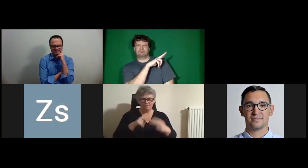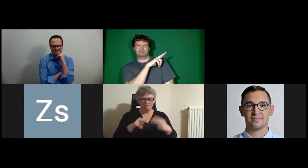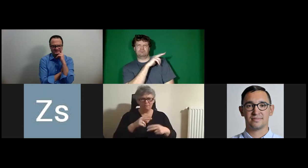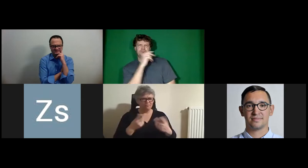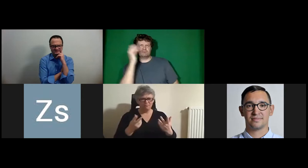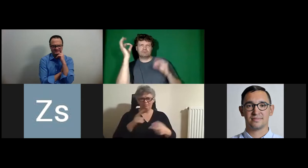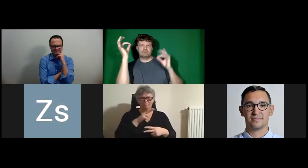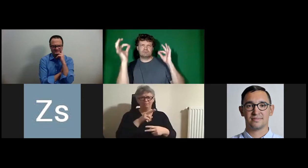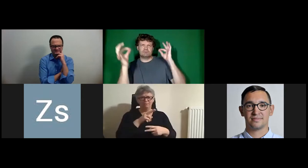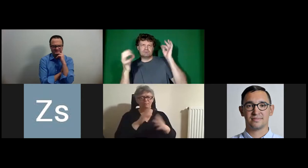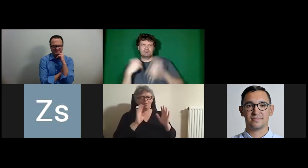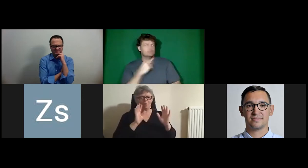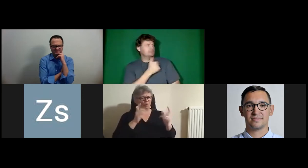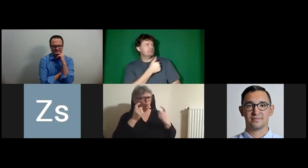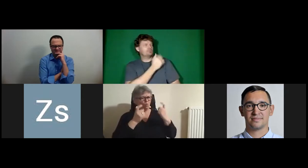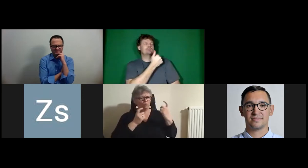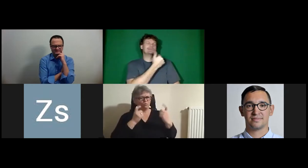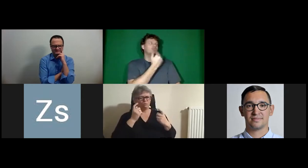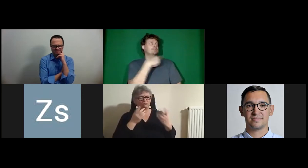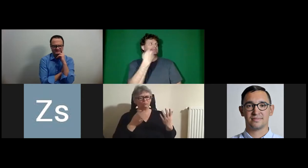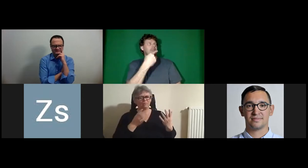looked and said,